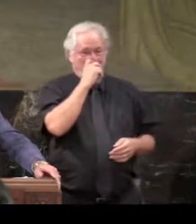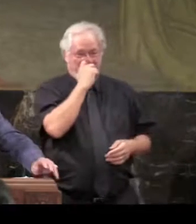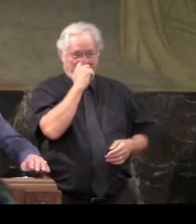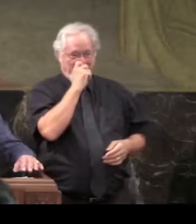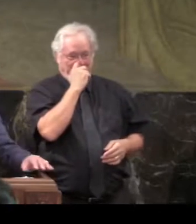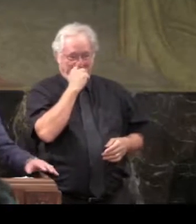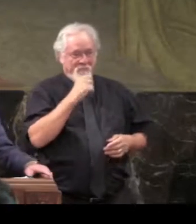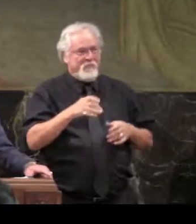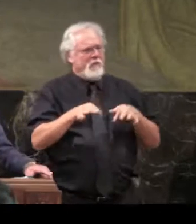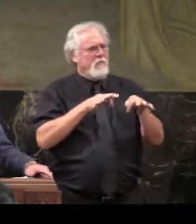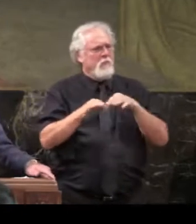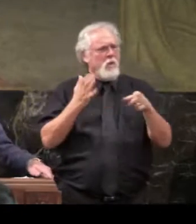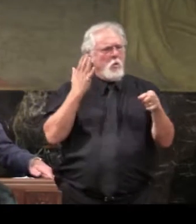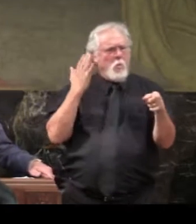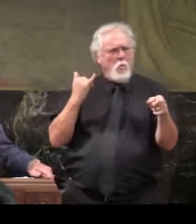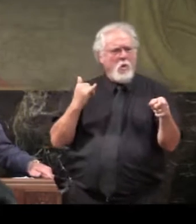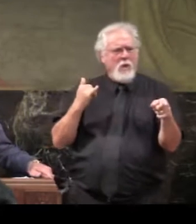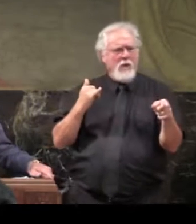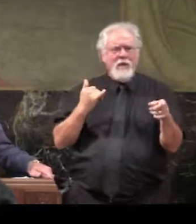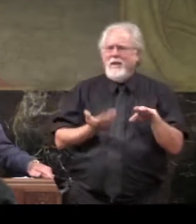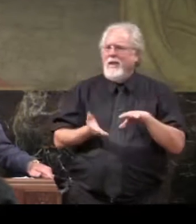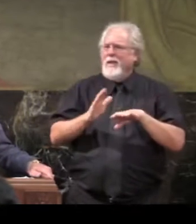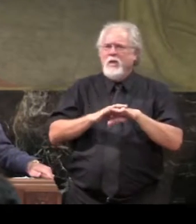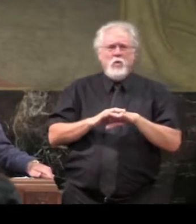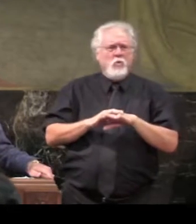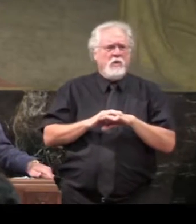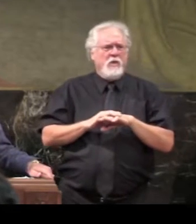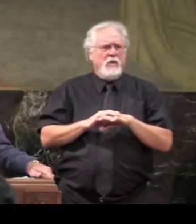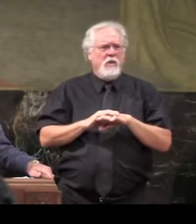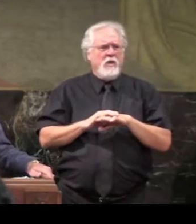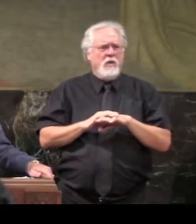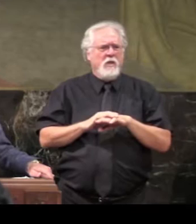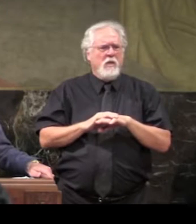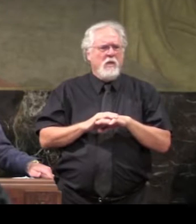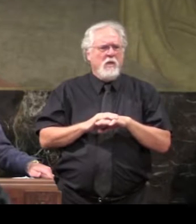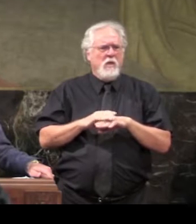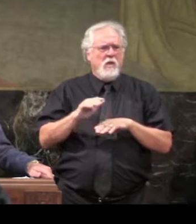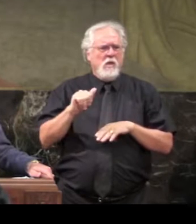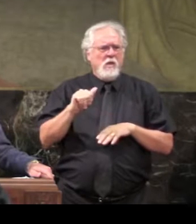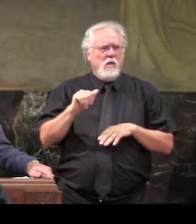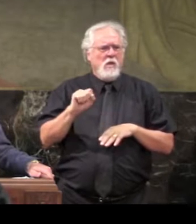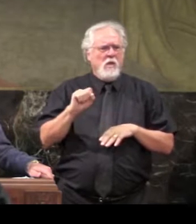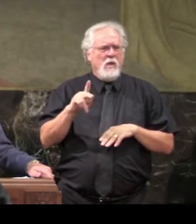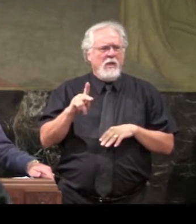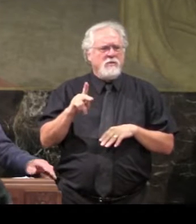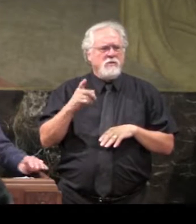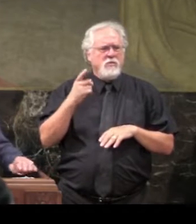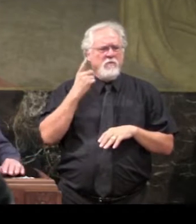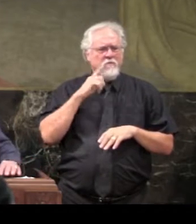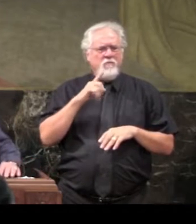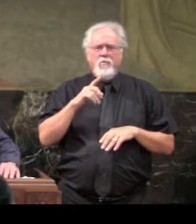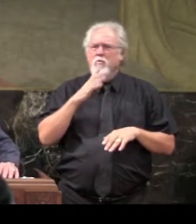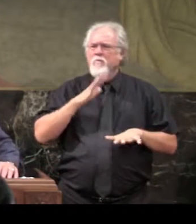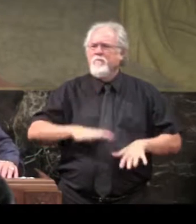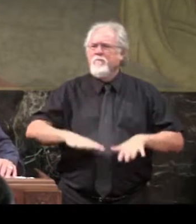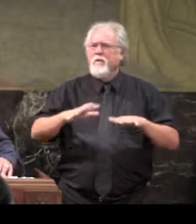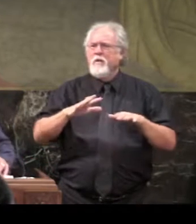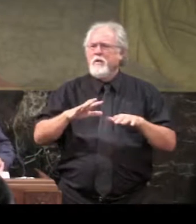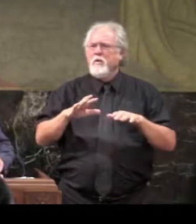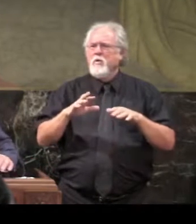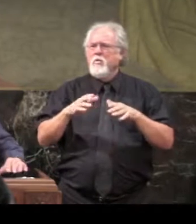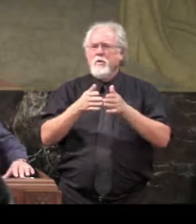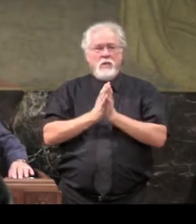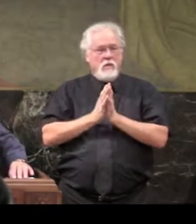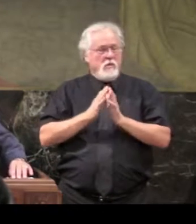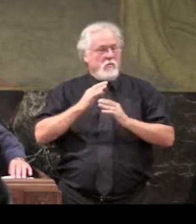Can you explain why you've increased the ask for flood relief to Yeah. Congress? Because it